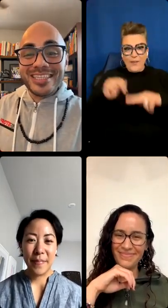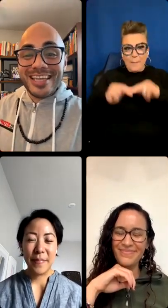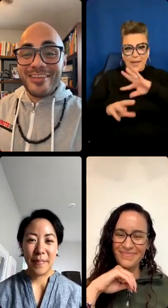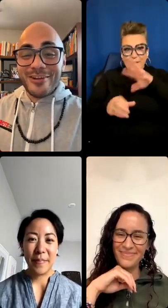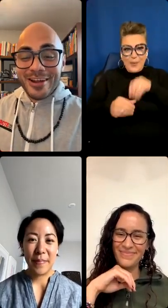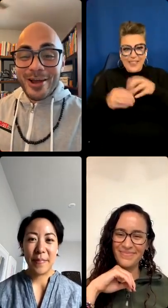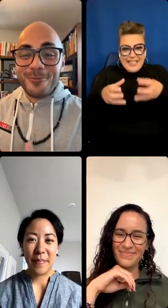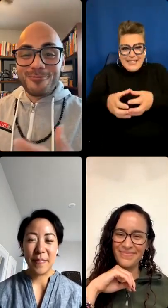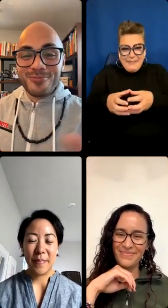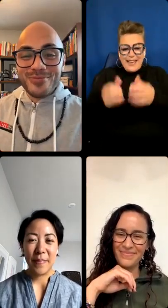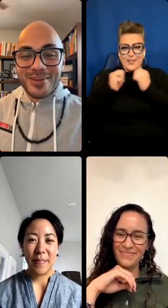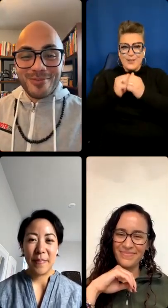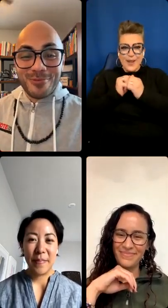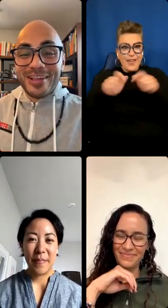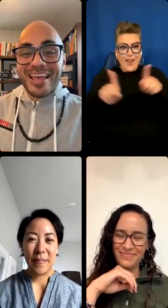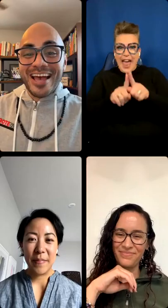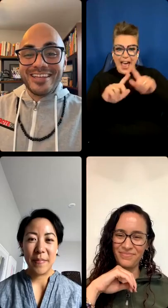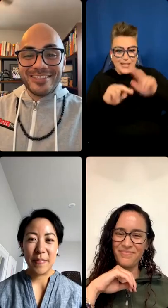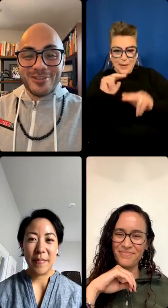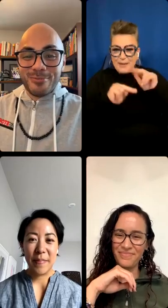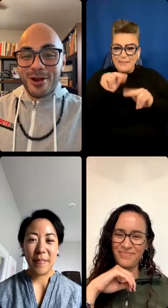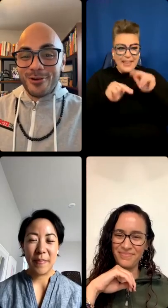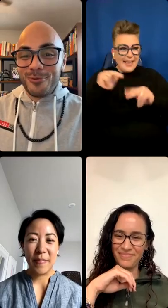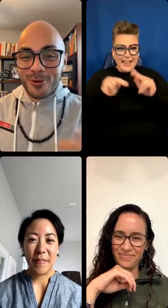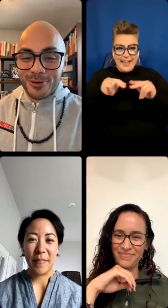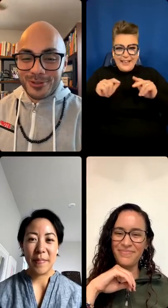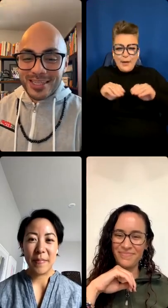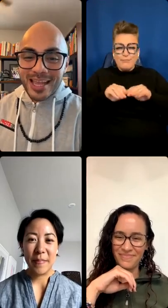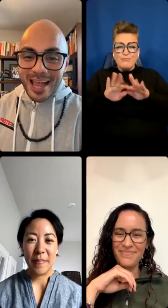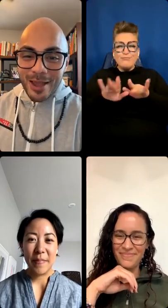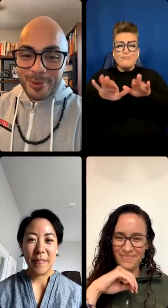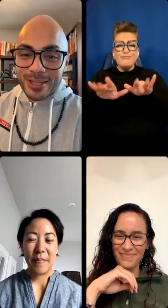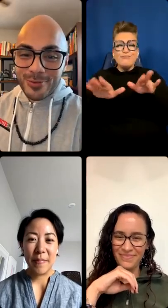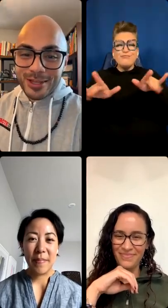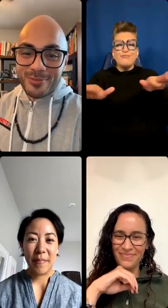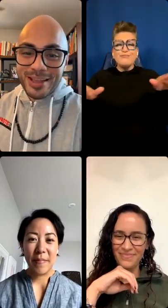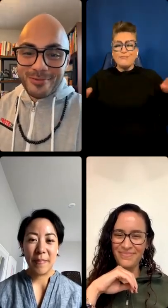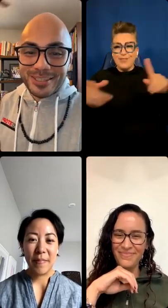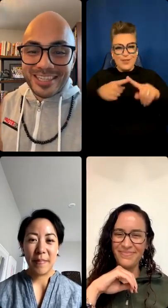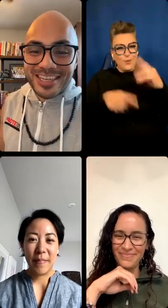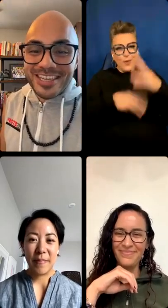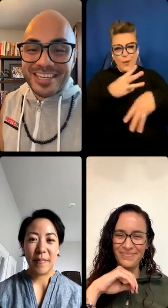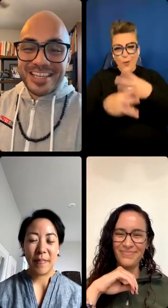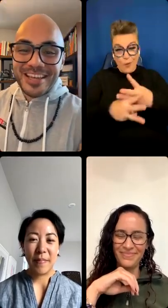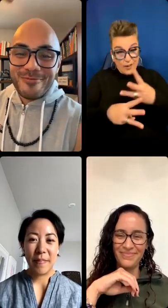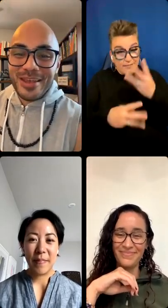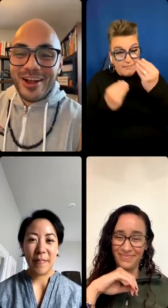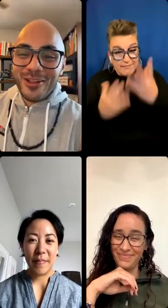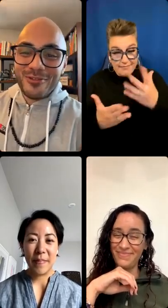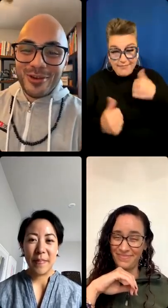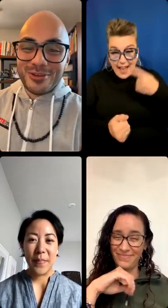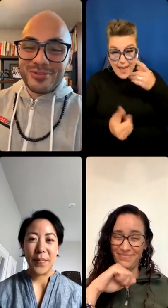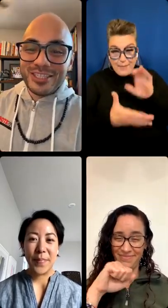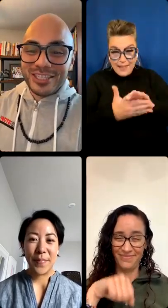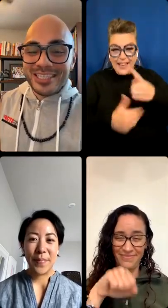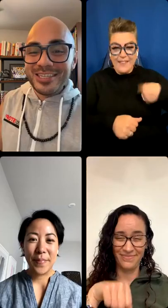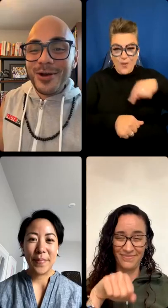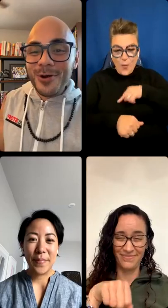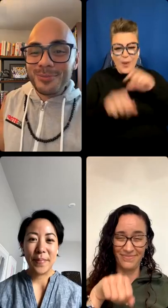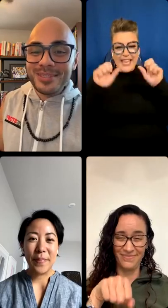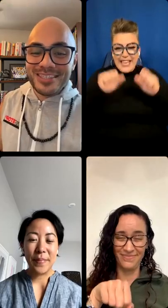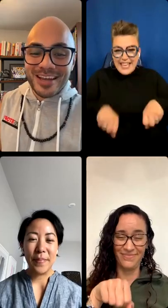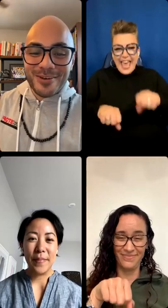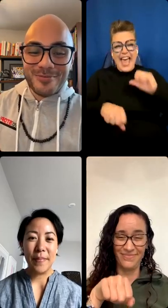we put this together, help bring that to the broader world, I believe we could be able to make all of those visions